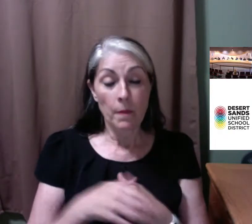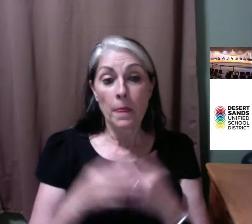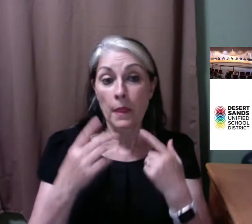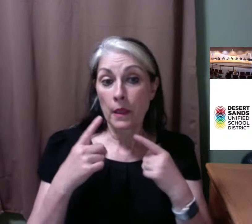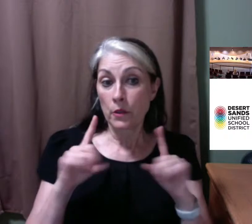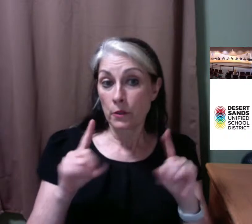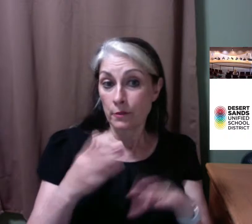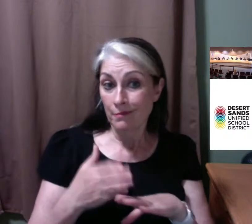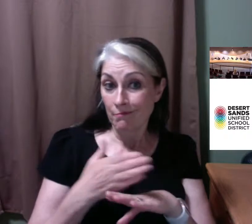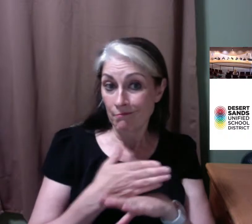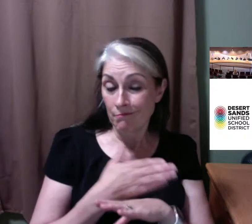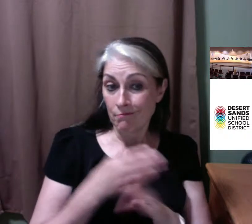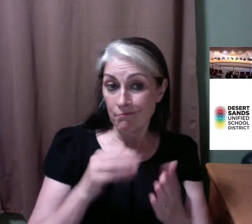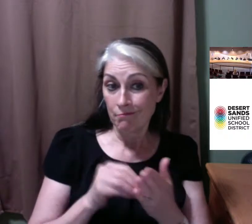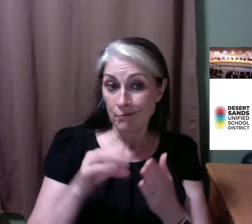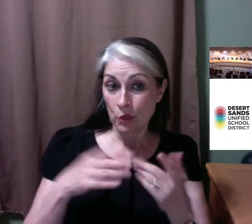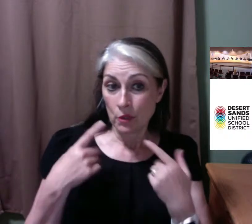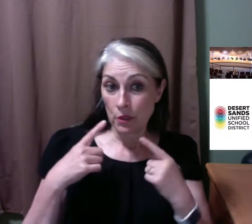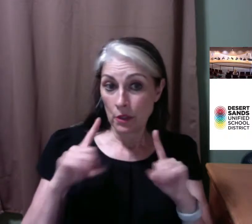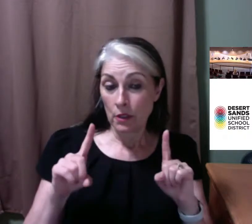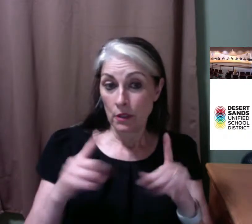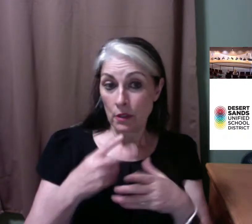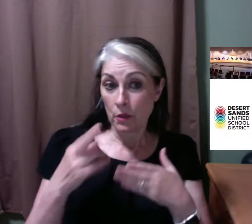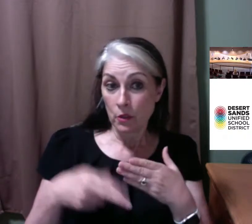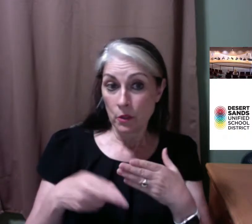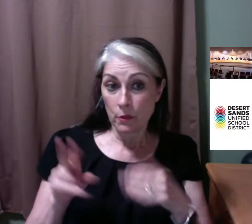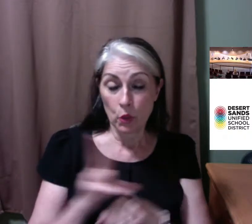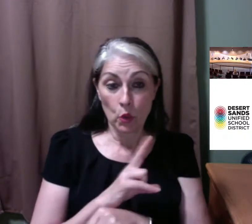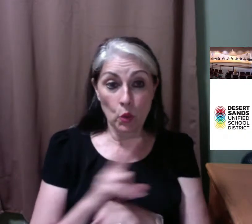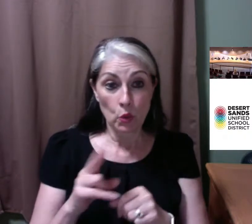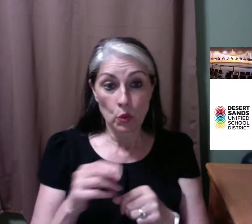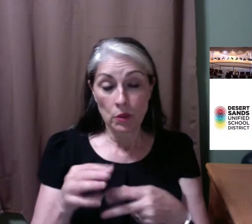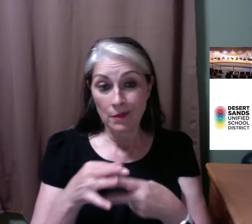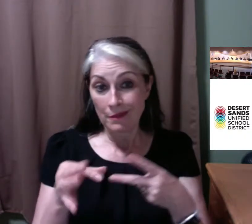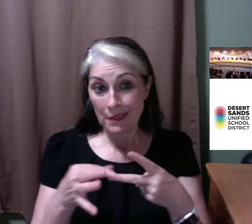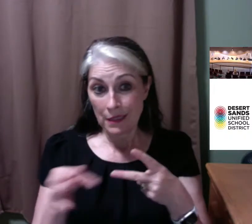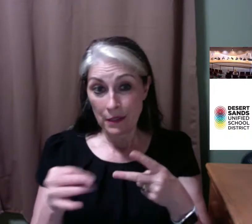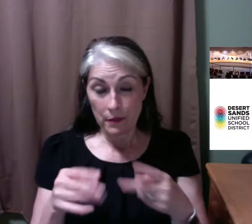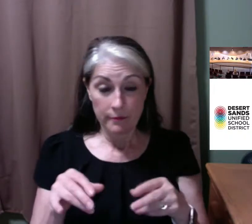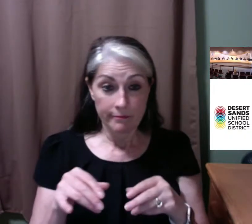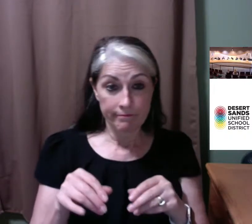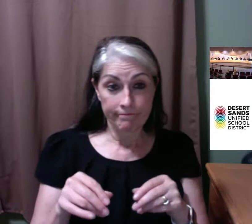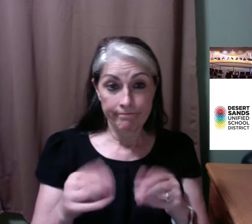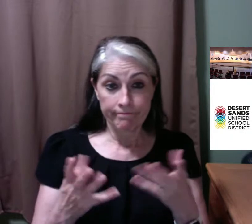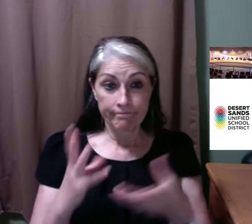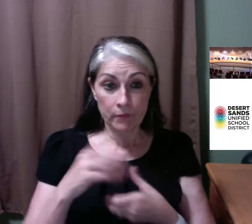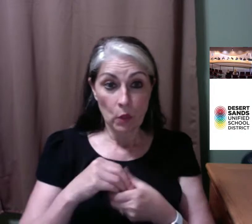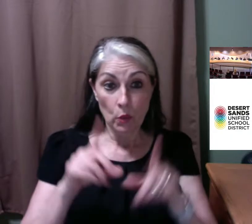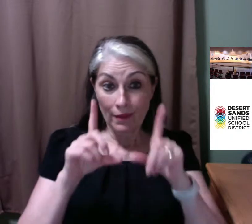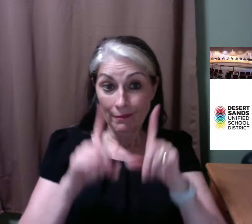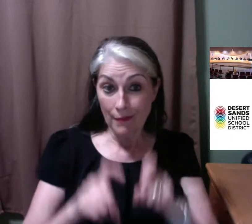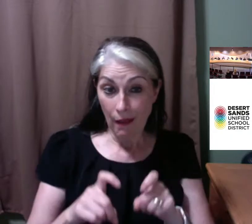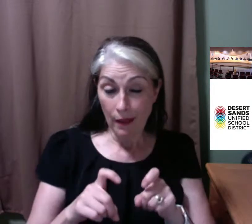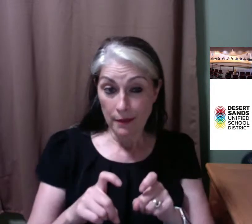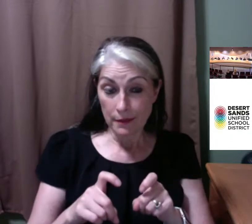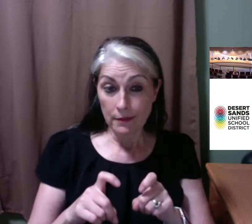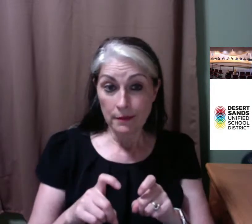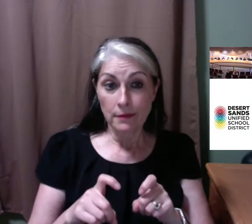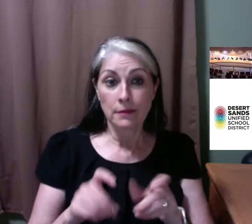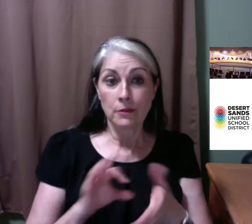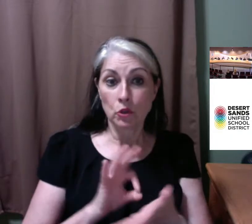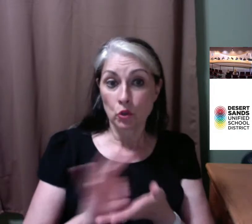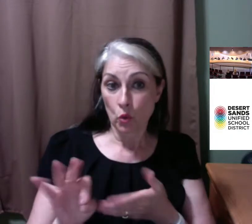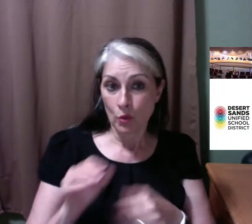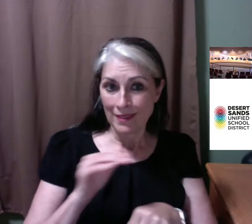is improving student achievement and outcomes using multiple measures, including test scores, English proficiency